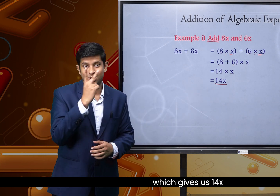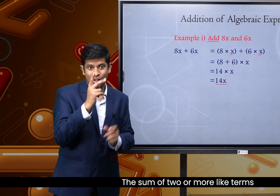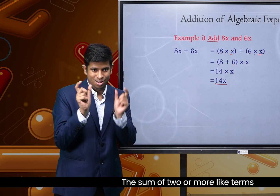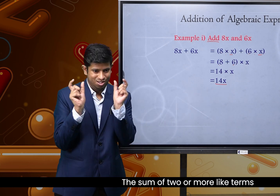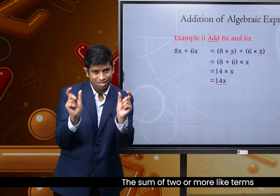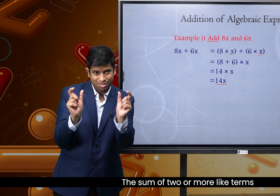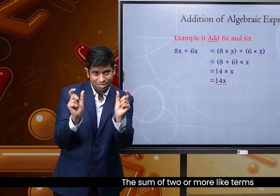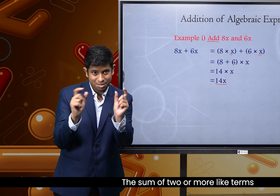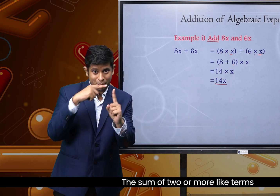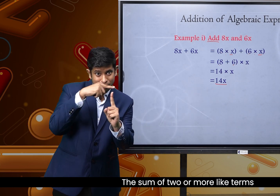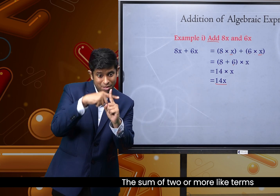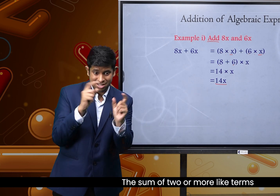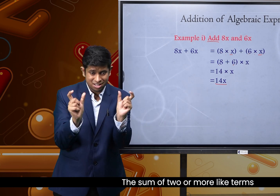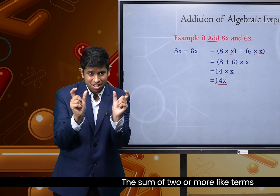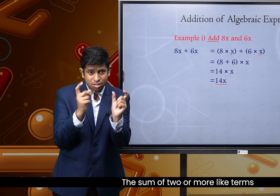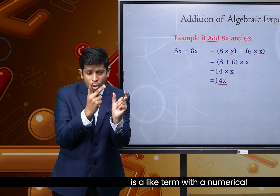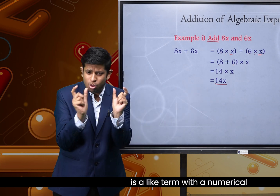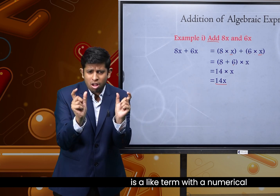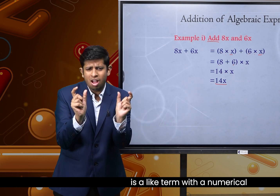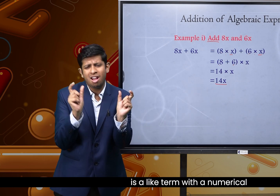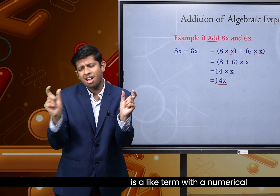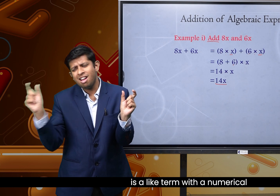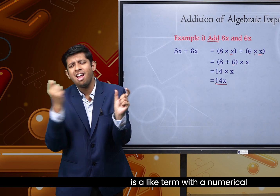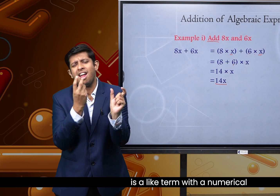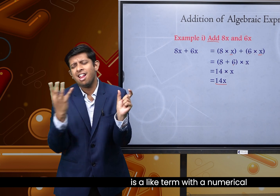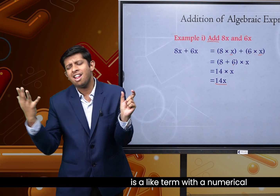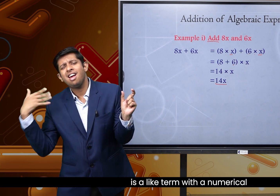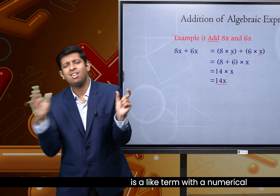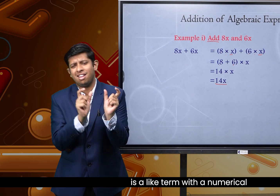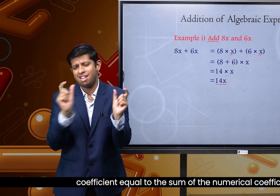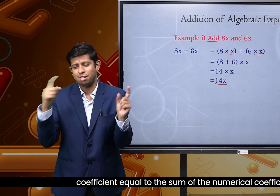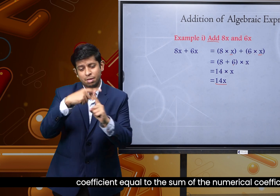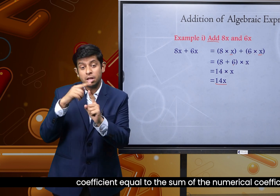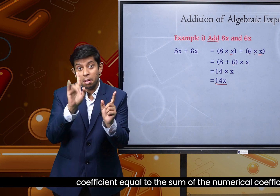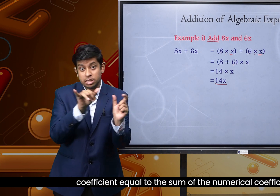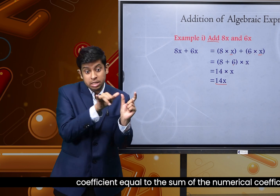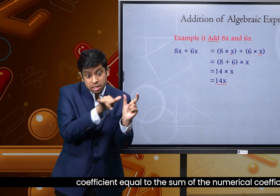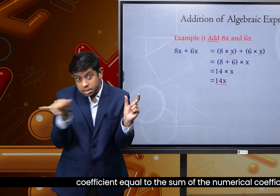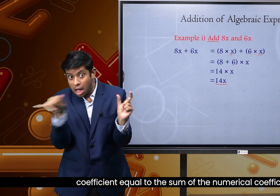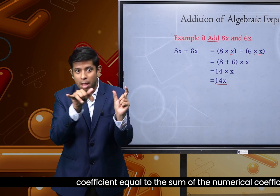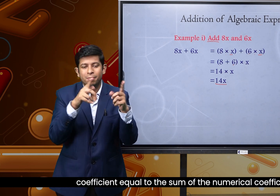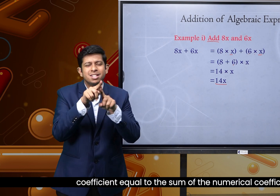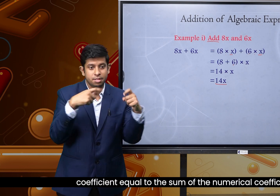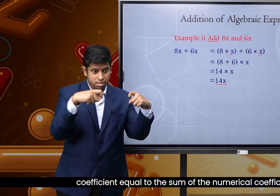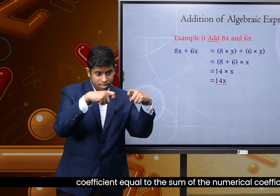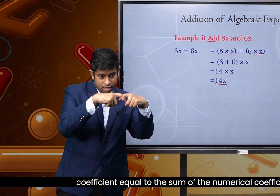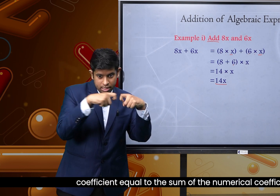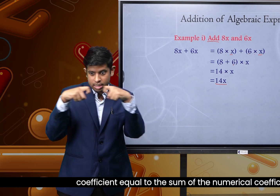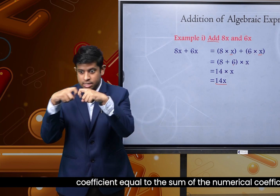The sum of two or more like terms is a like term with a numerical coefficient equal to the sum of the numerical